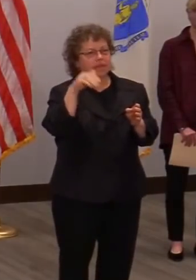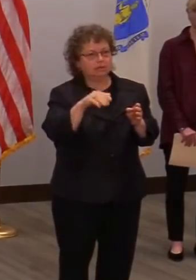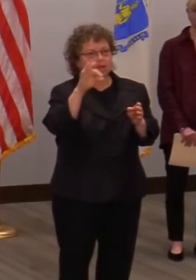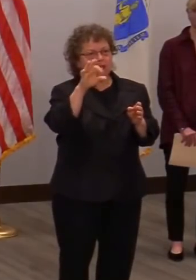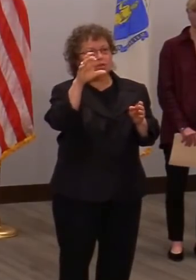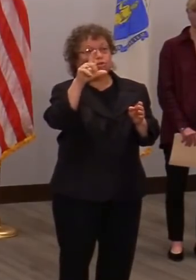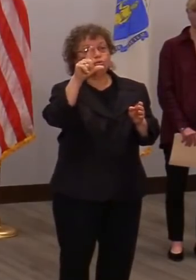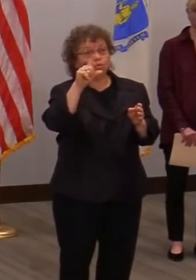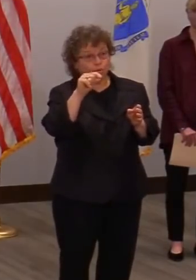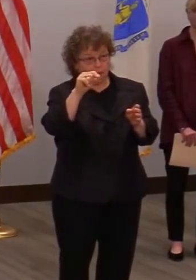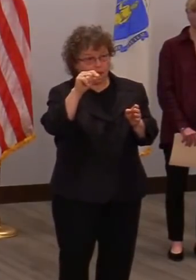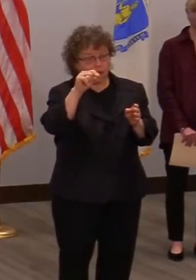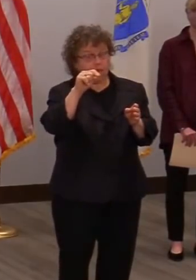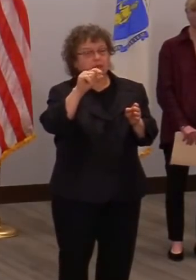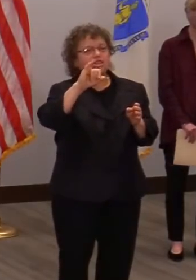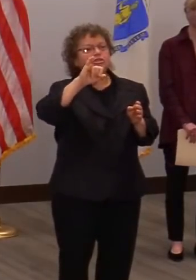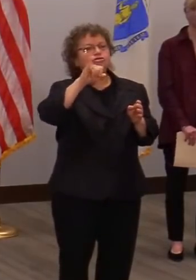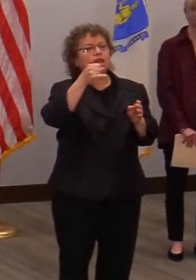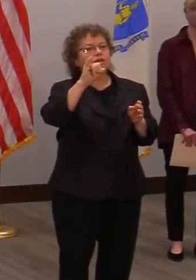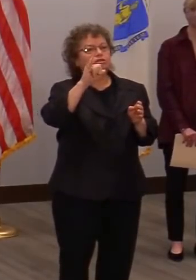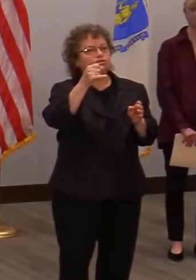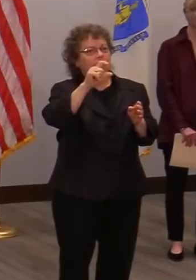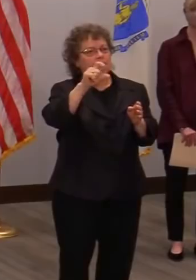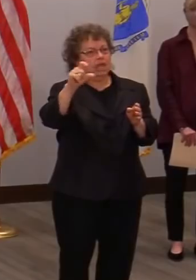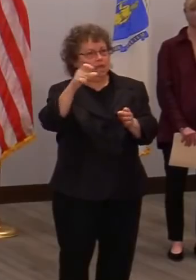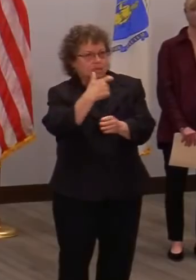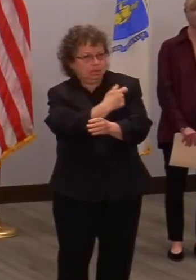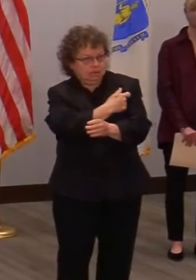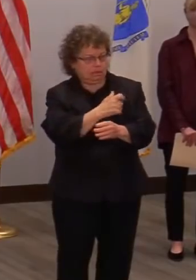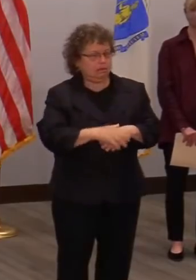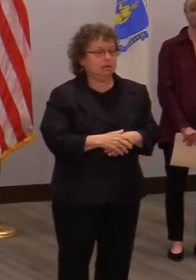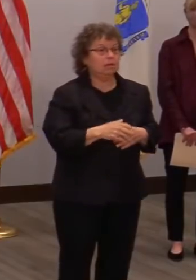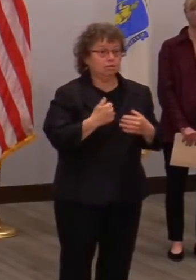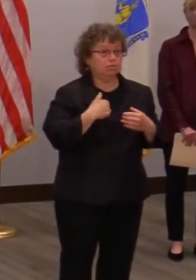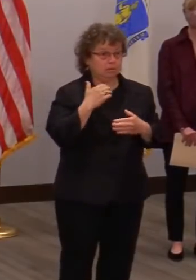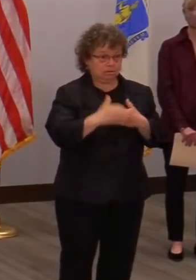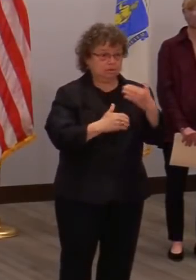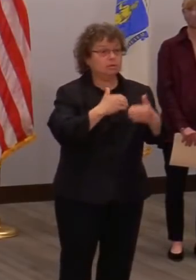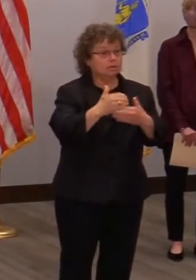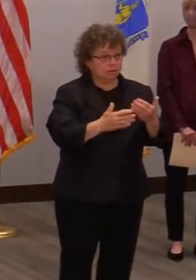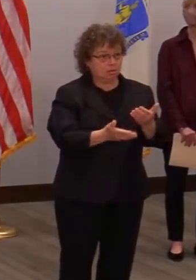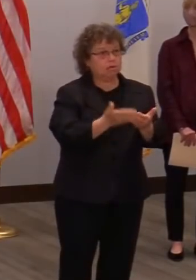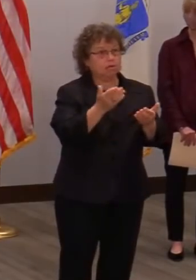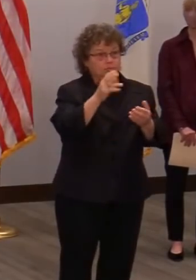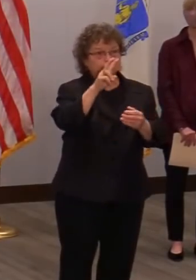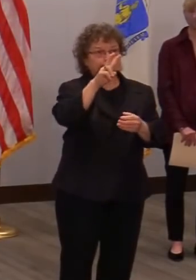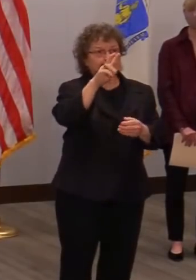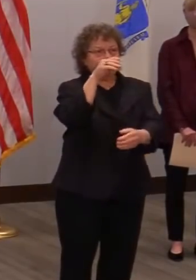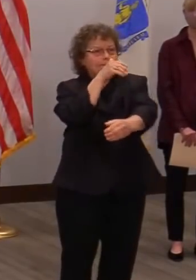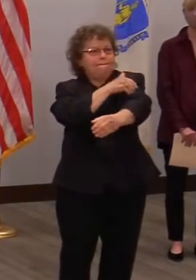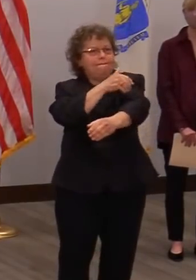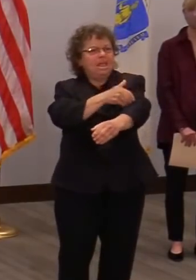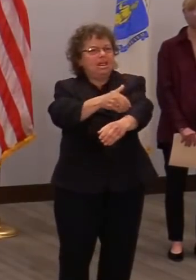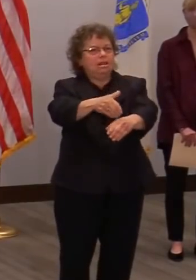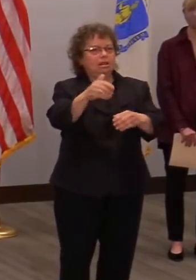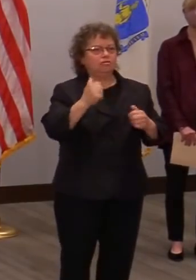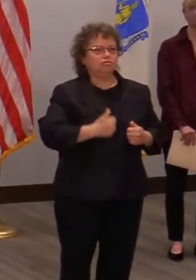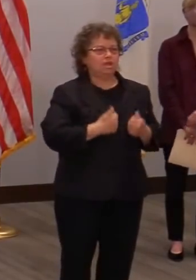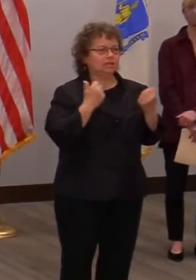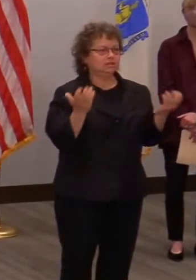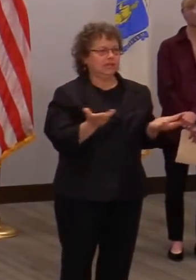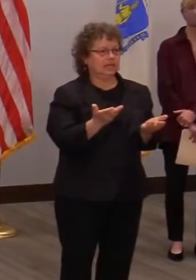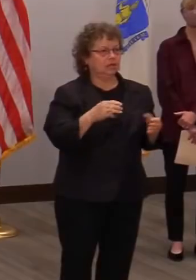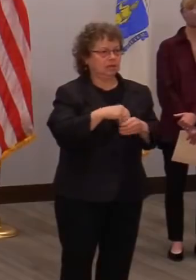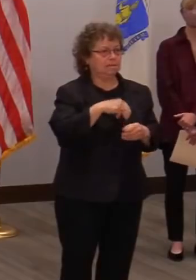192,920 doses of J&J. We're on track to fully vaccinate 2 million residents here in the Commonwealth this